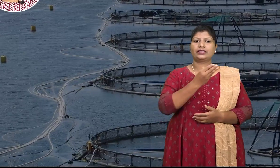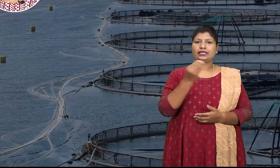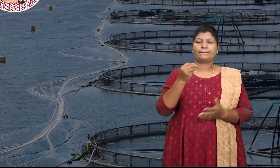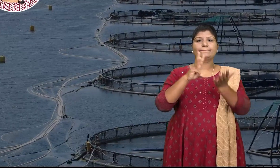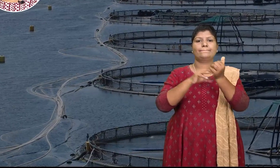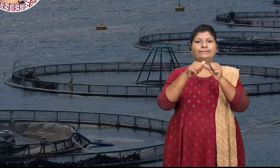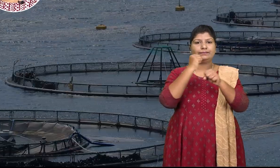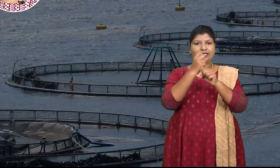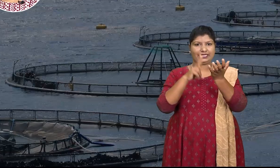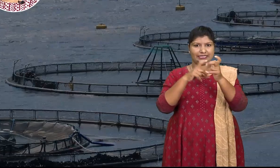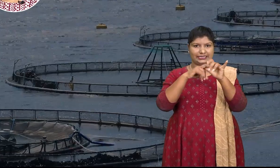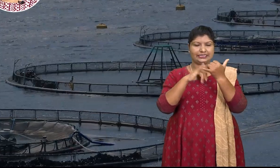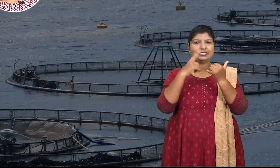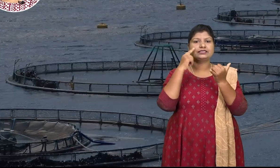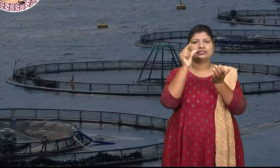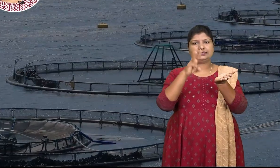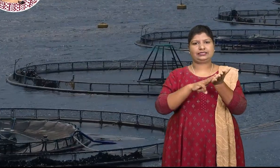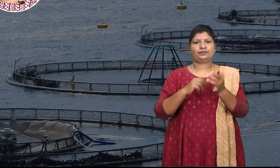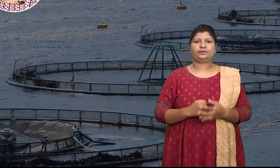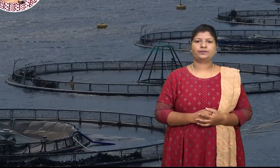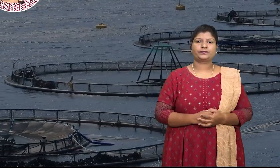and magnesium.